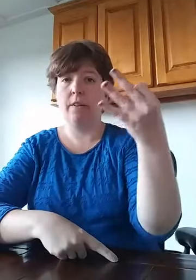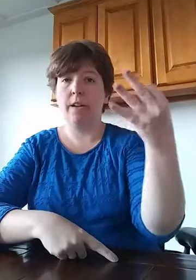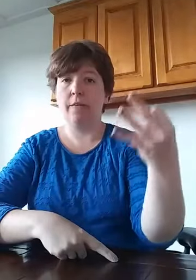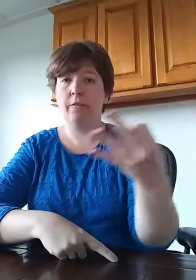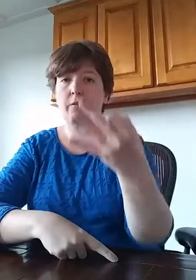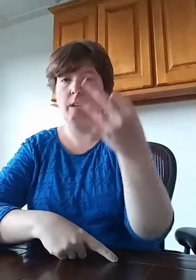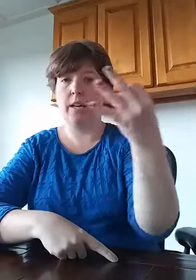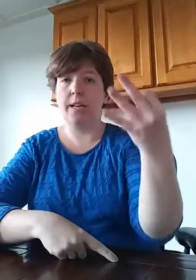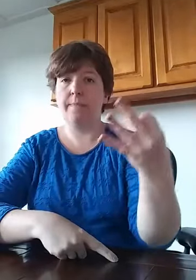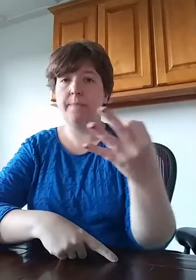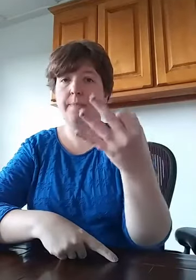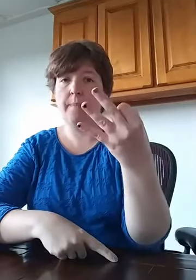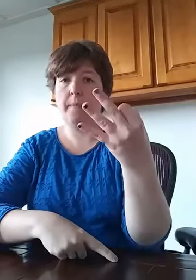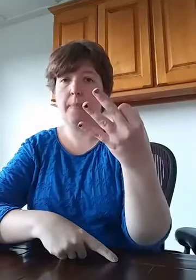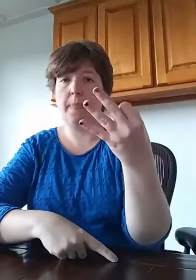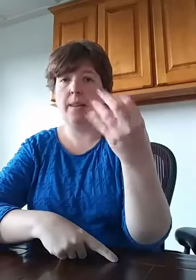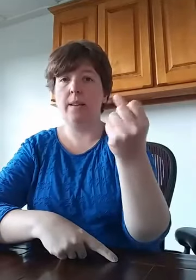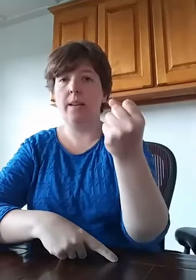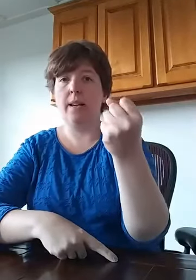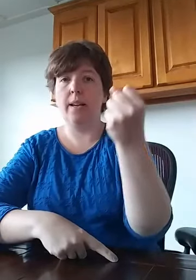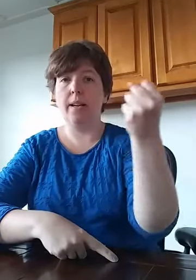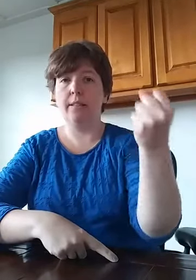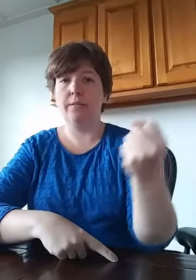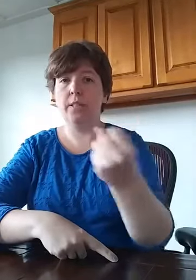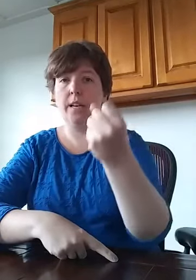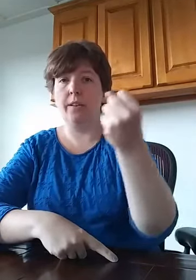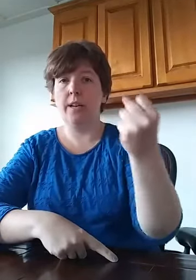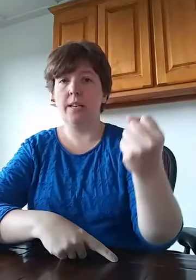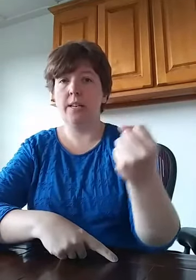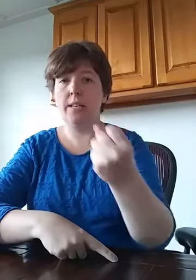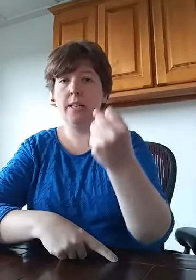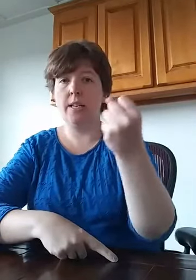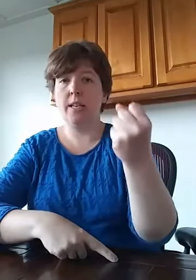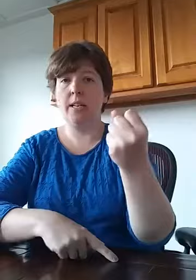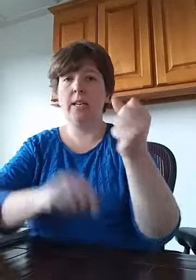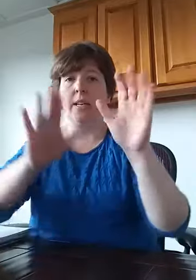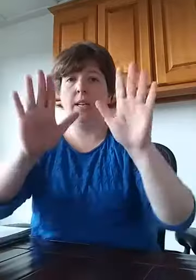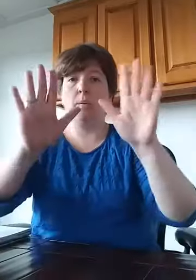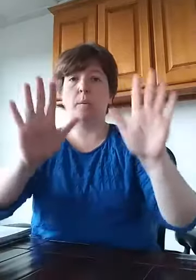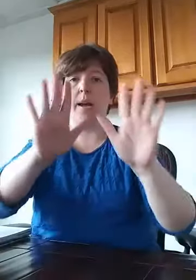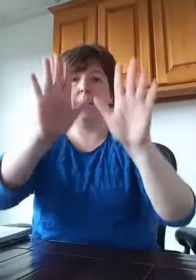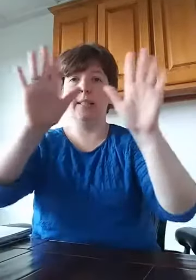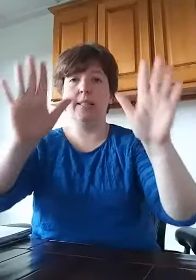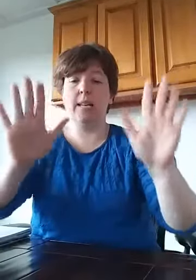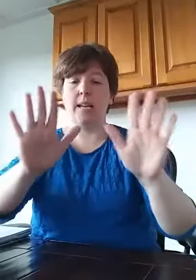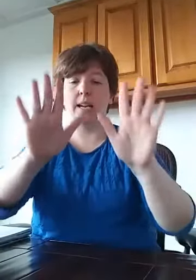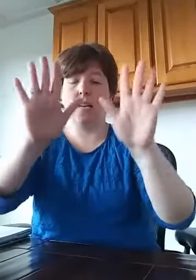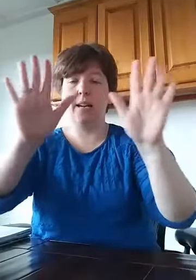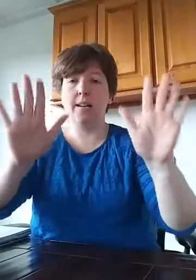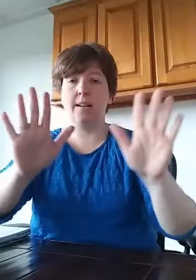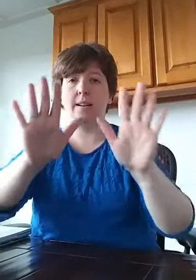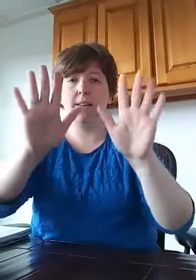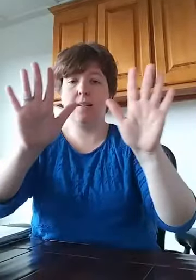F for Friday, and S for Saturday. And we're back to Sunday.